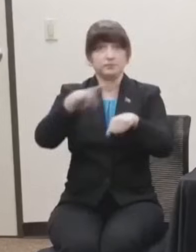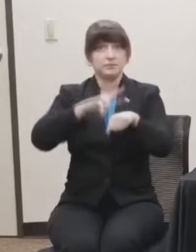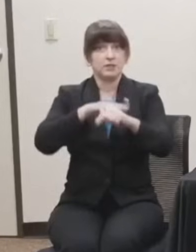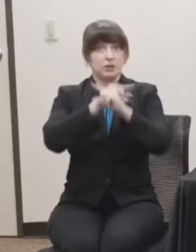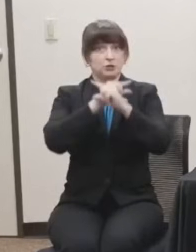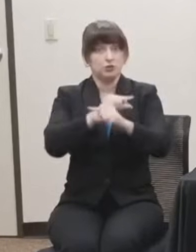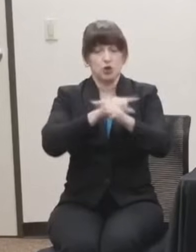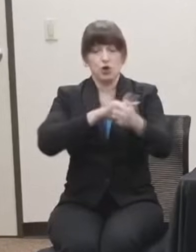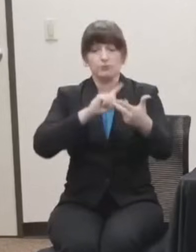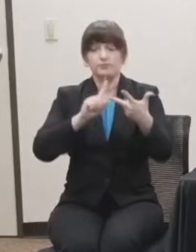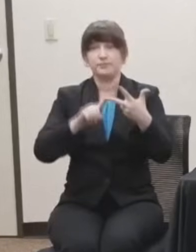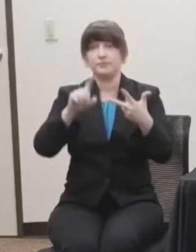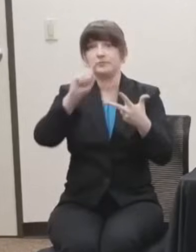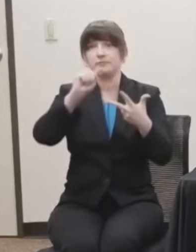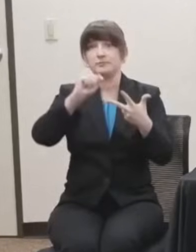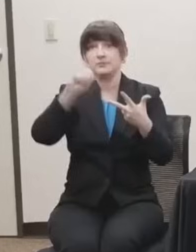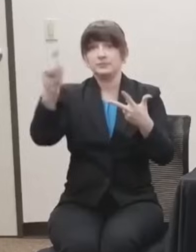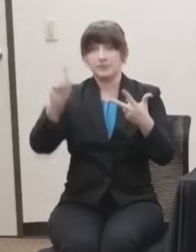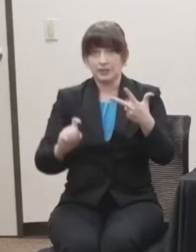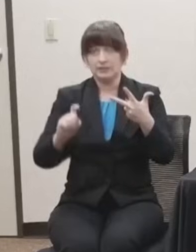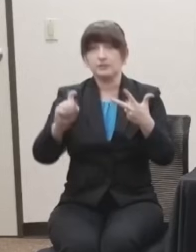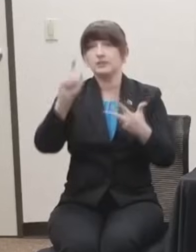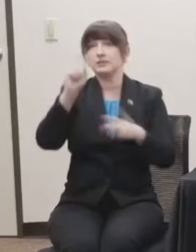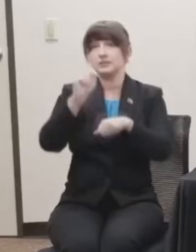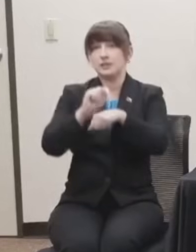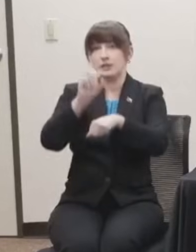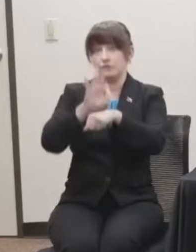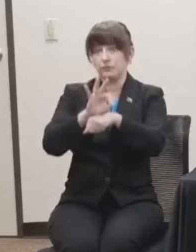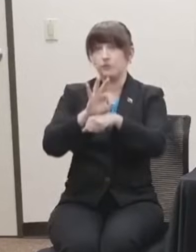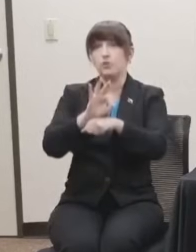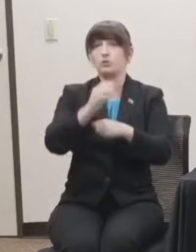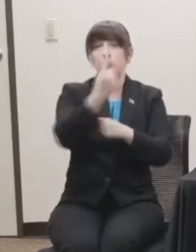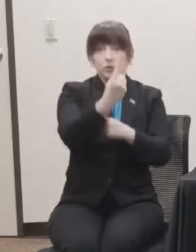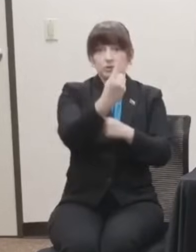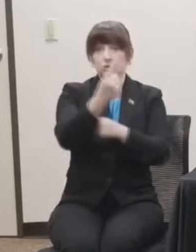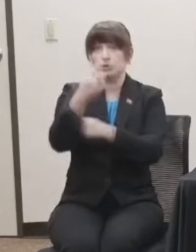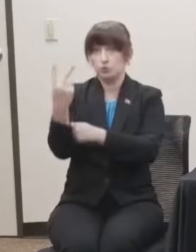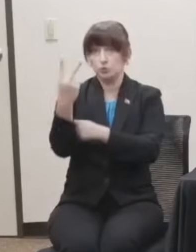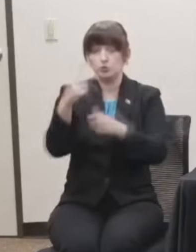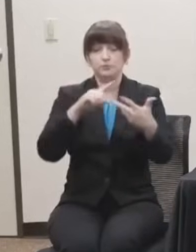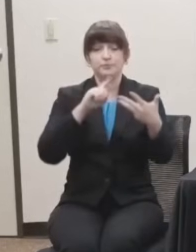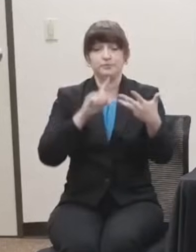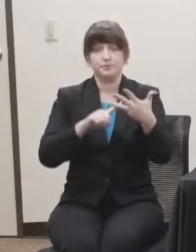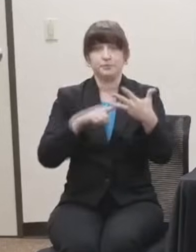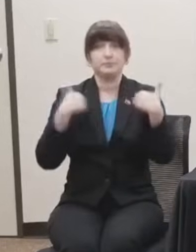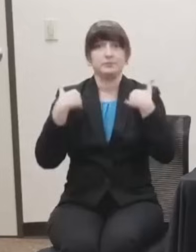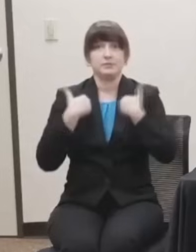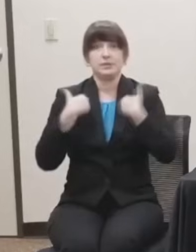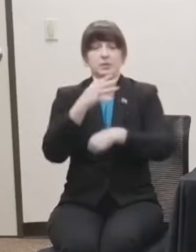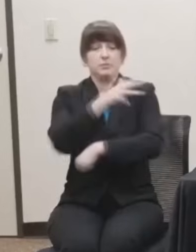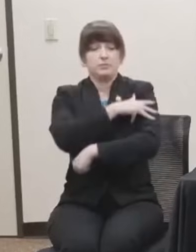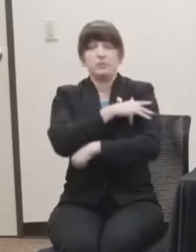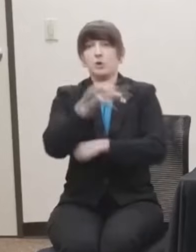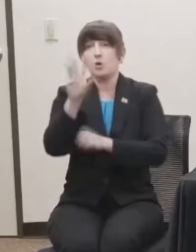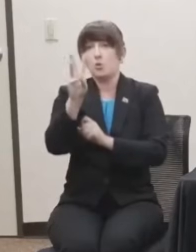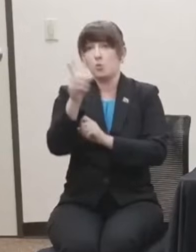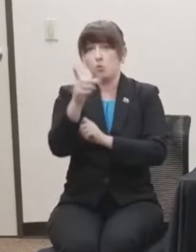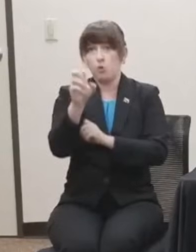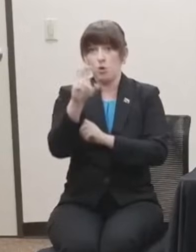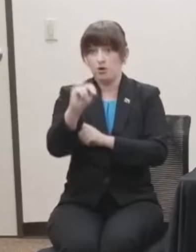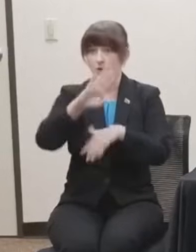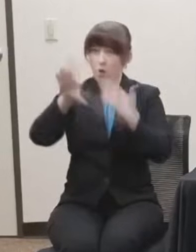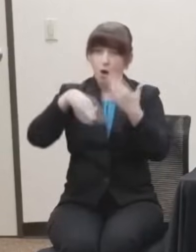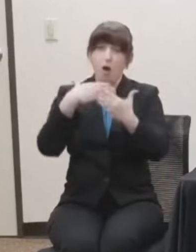Task Force 1 and 2, and game wardens, all fully engaged in responding to the disaster in